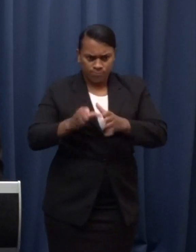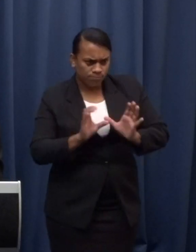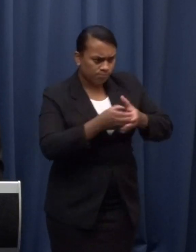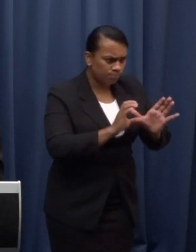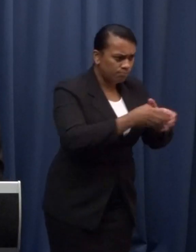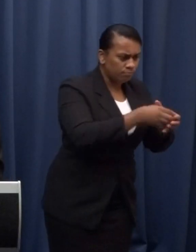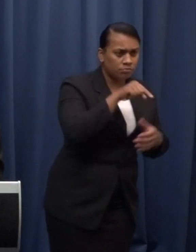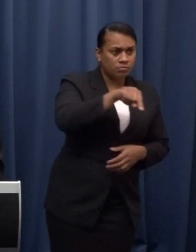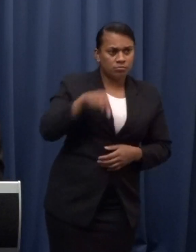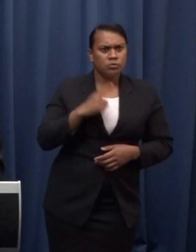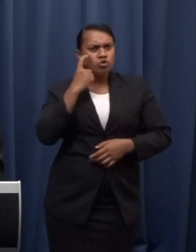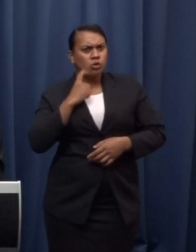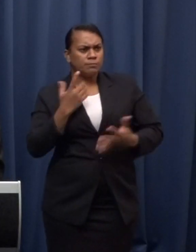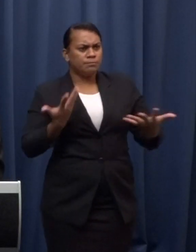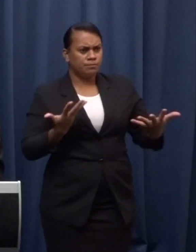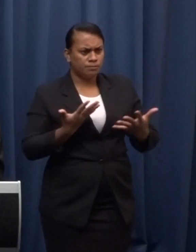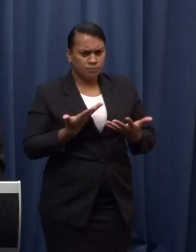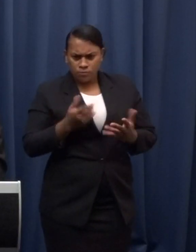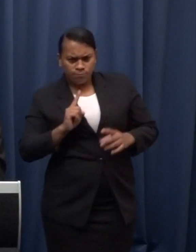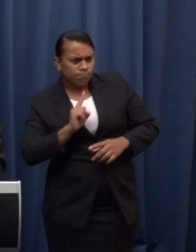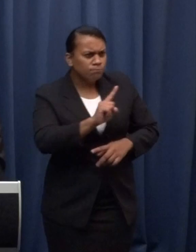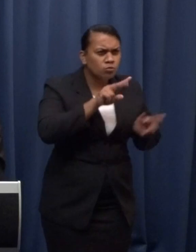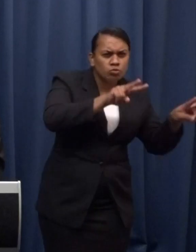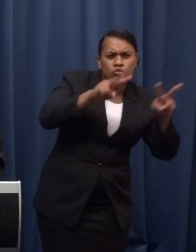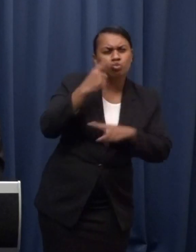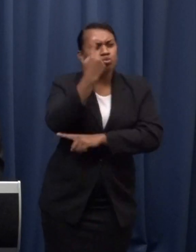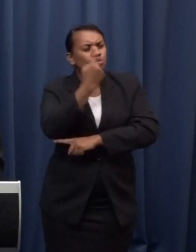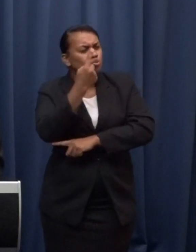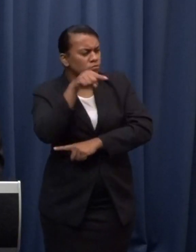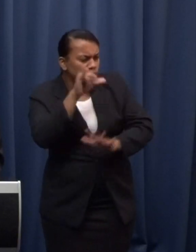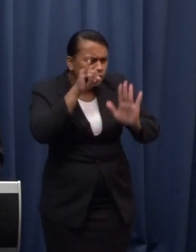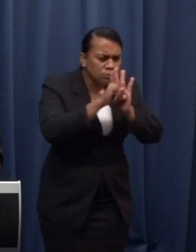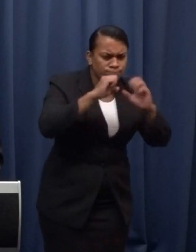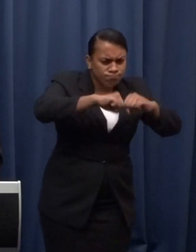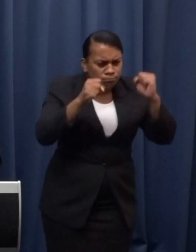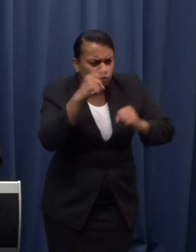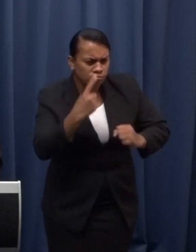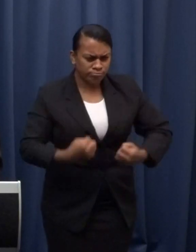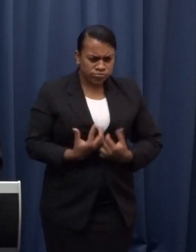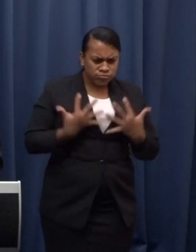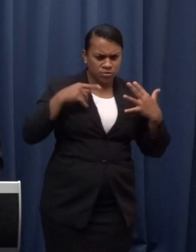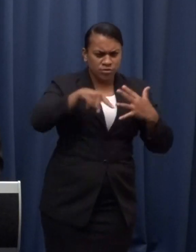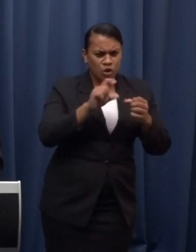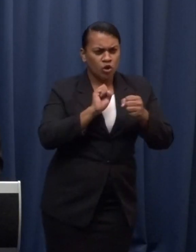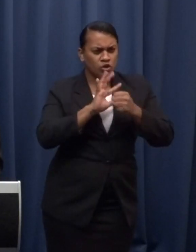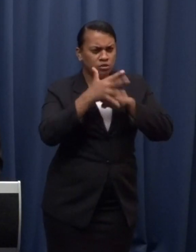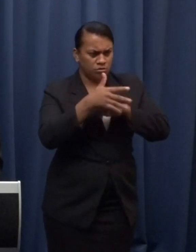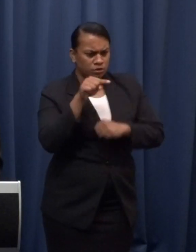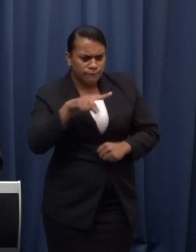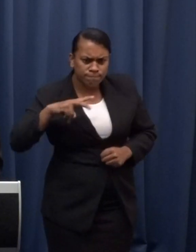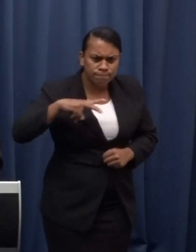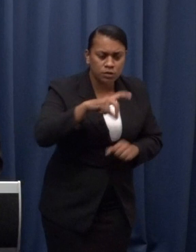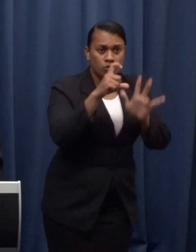capacity to trace and quarantine all those potentially exposed to the virus. Ladies and gentlemen, while this is our